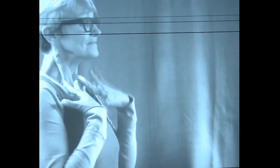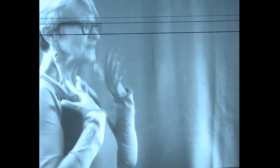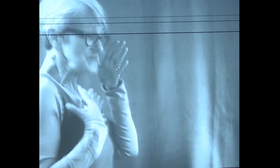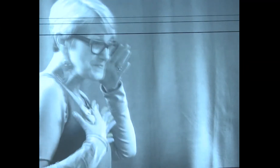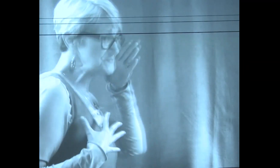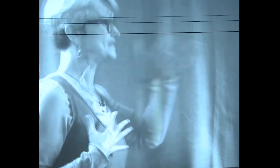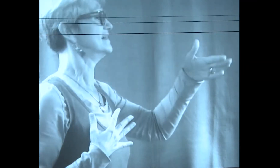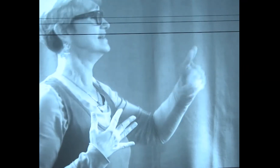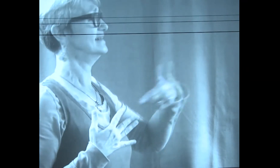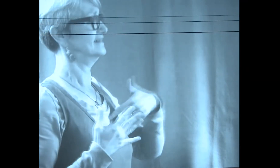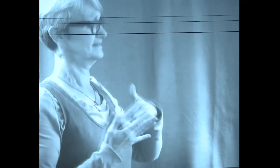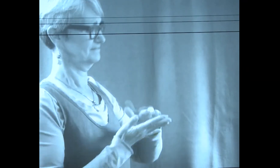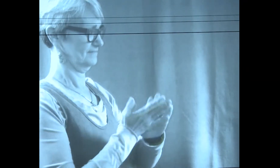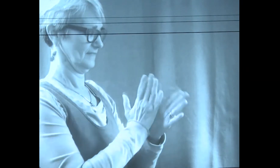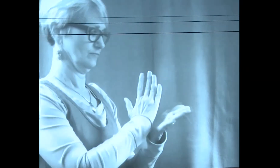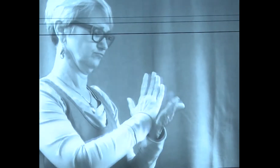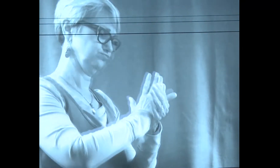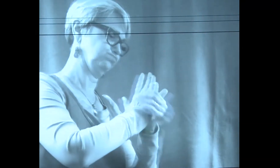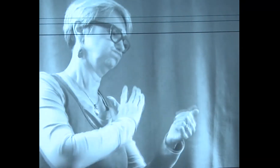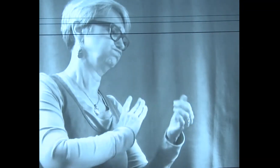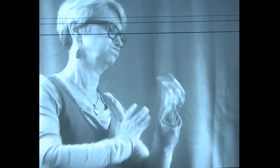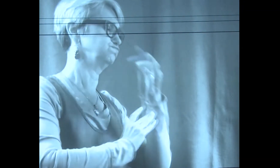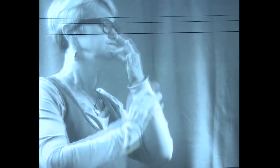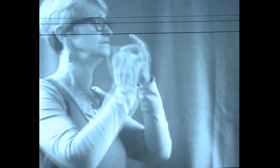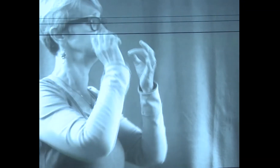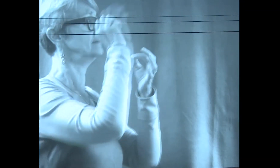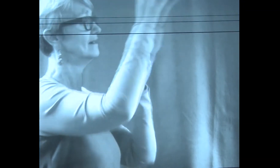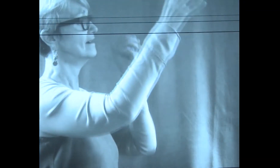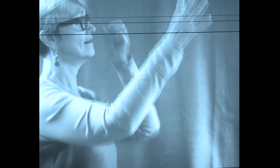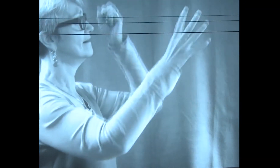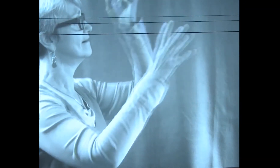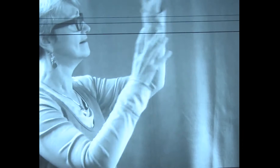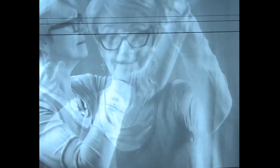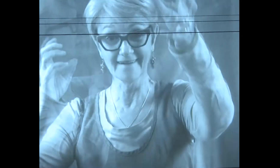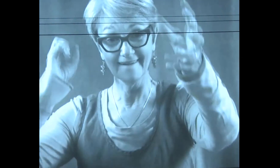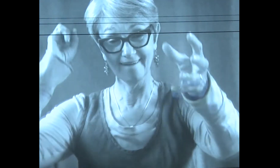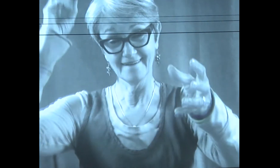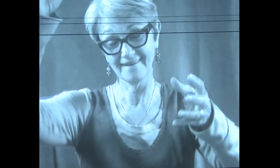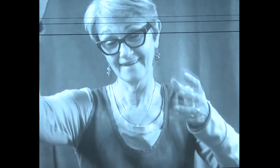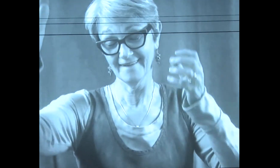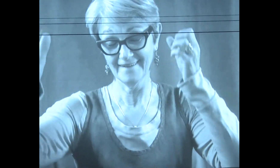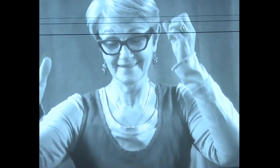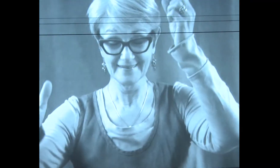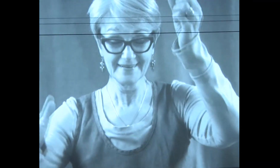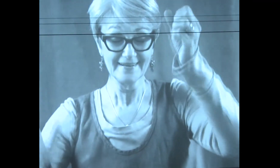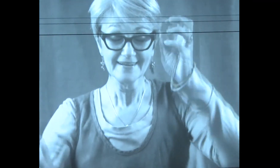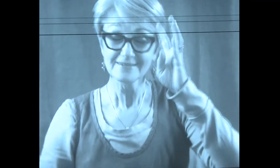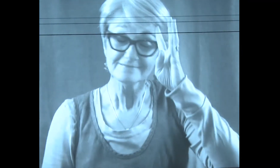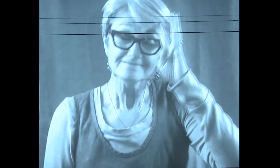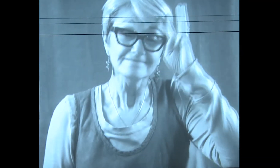poetry, when I get to be a smooth signer and compose a poem